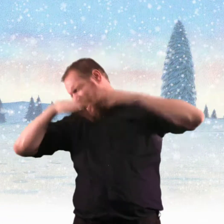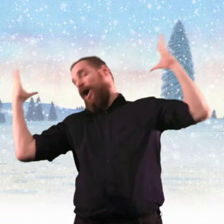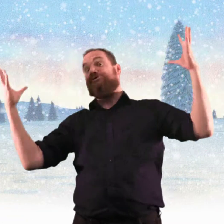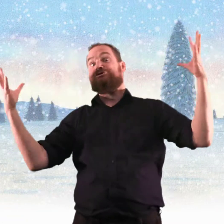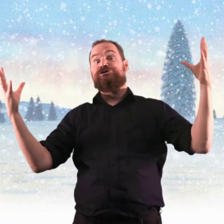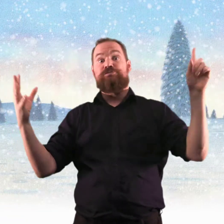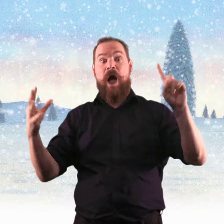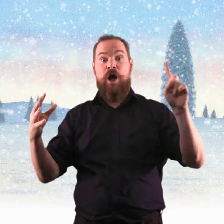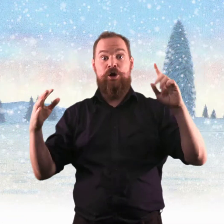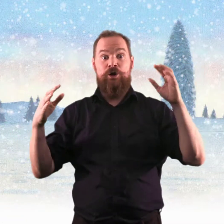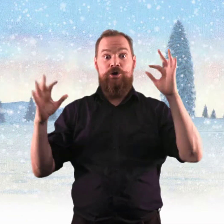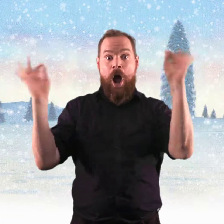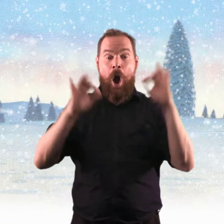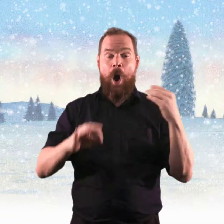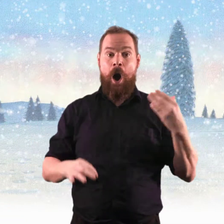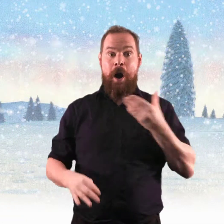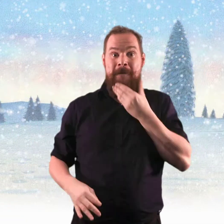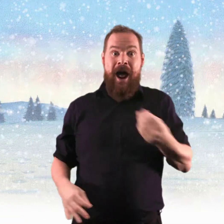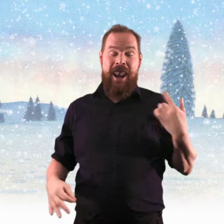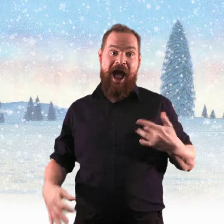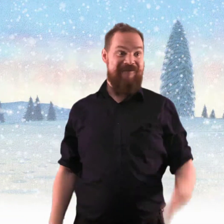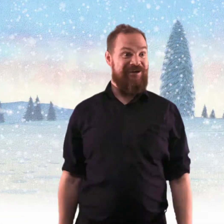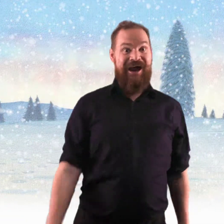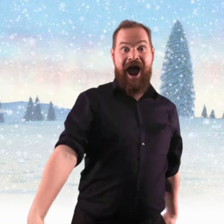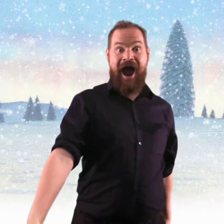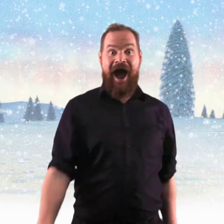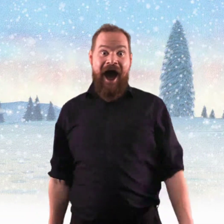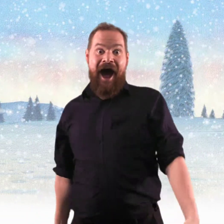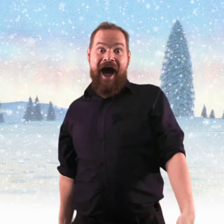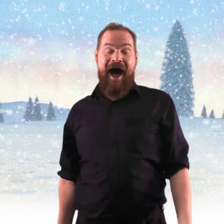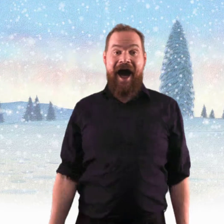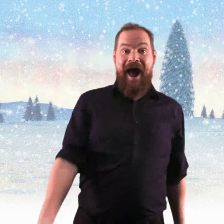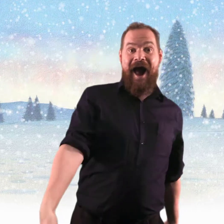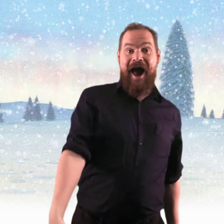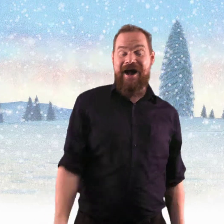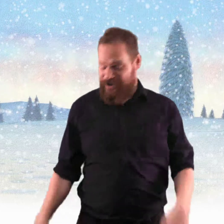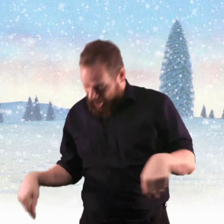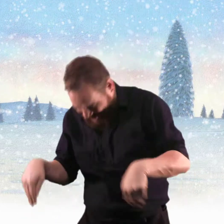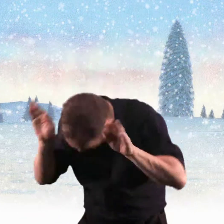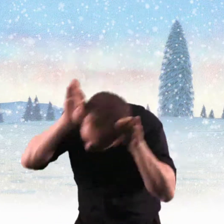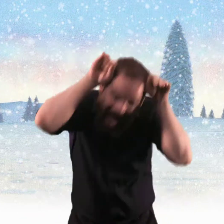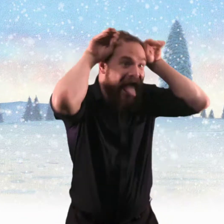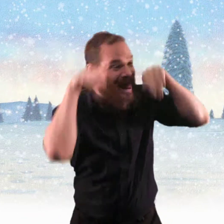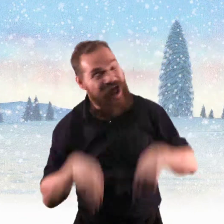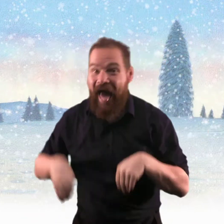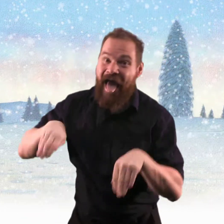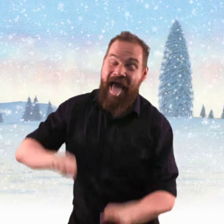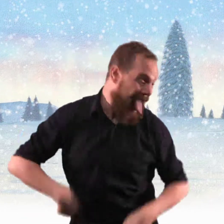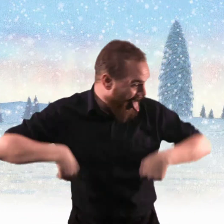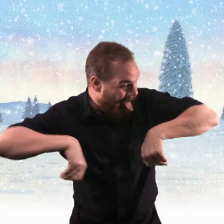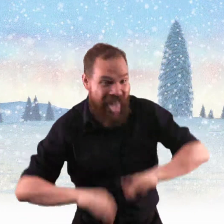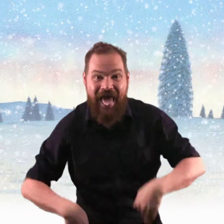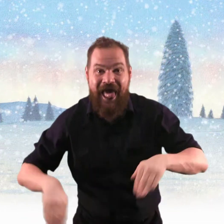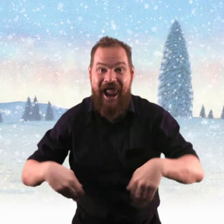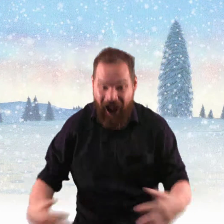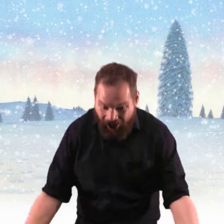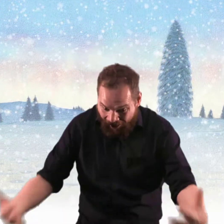The snowman and the Snowdog came to life. The snowman stepped towards him, long arms swinging.